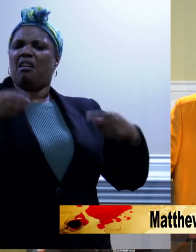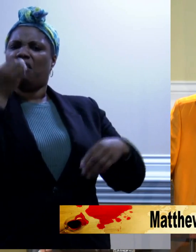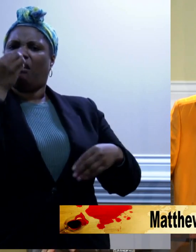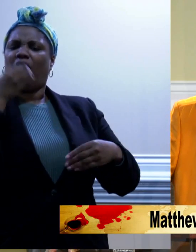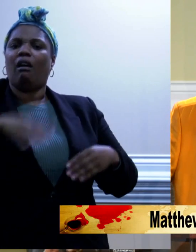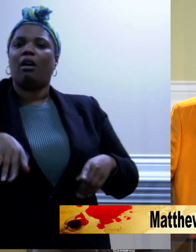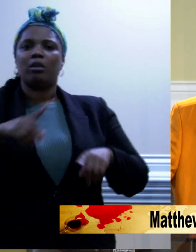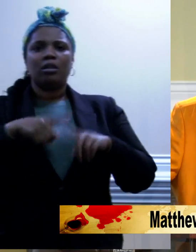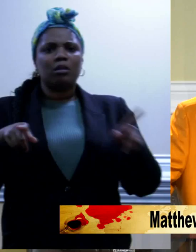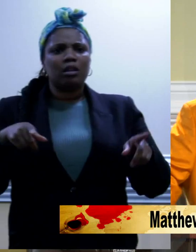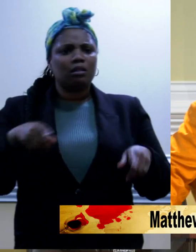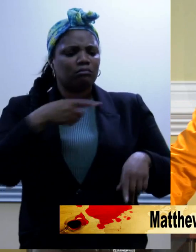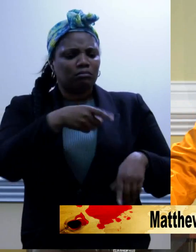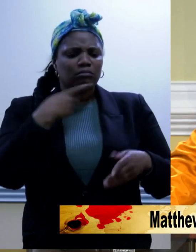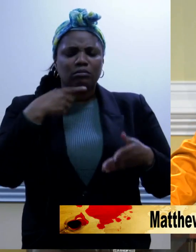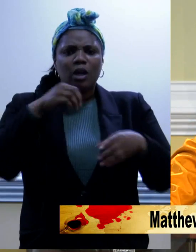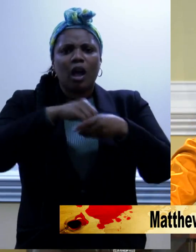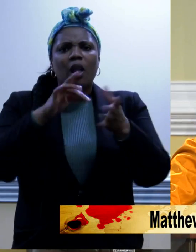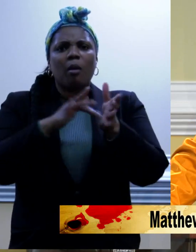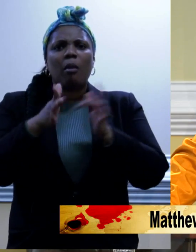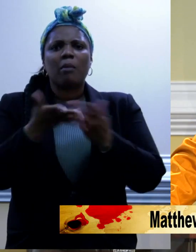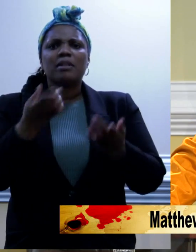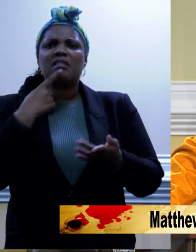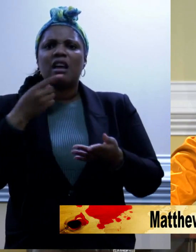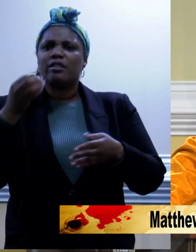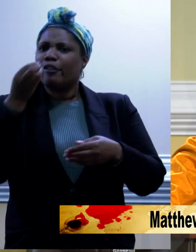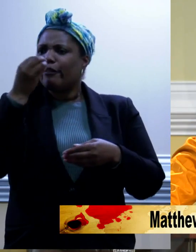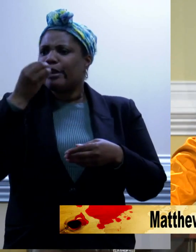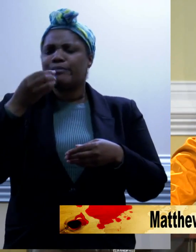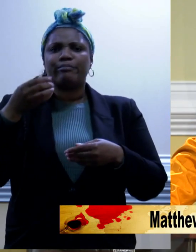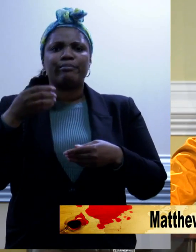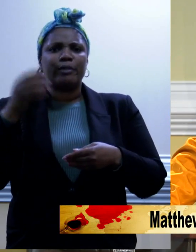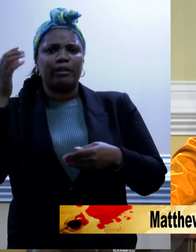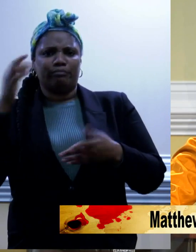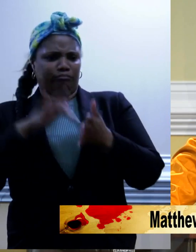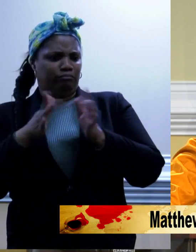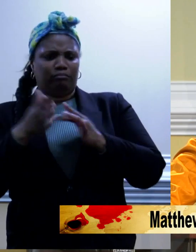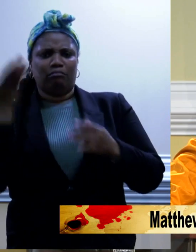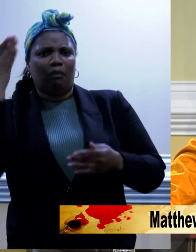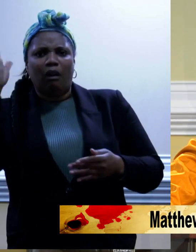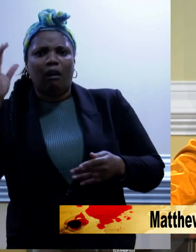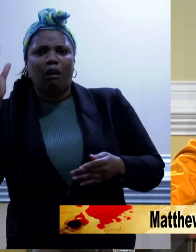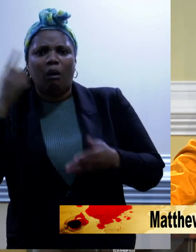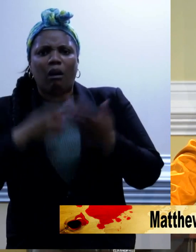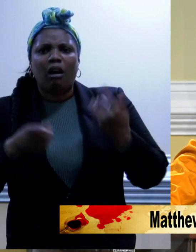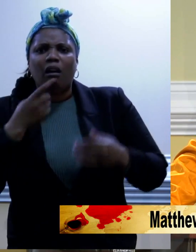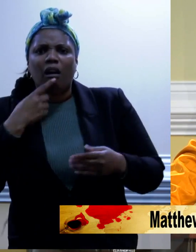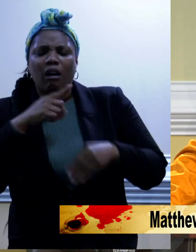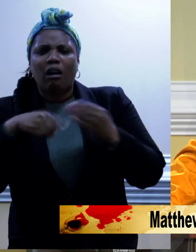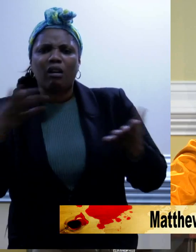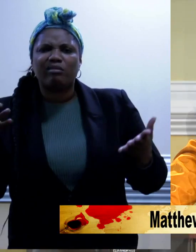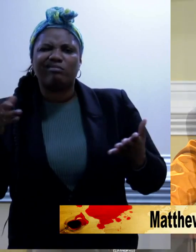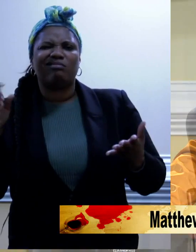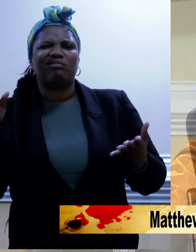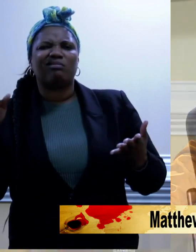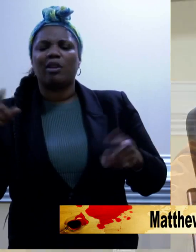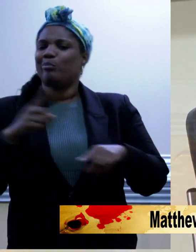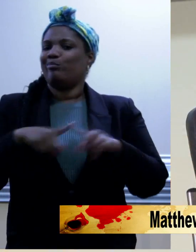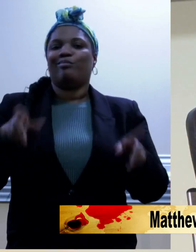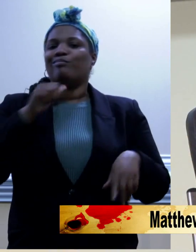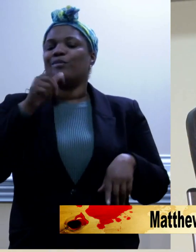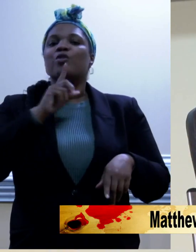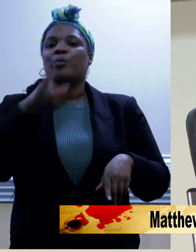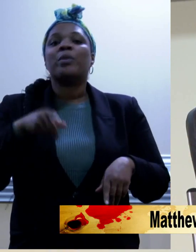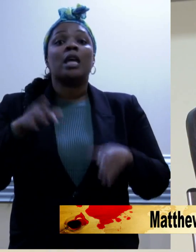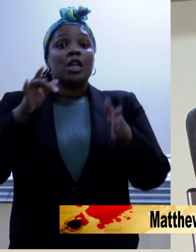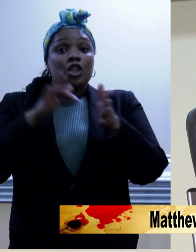is betrayed to be crucified. Go ahead and read. Then assembled together the chief priests and the scribes and the elders of the